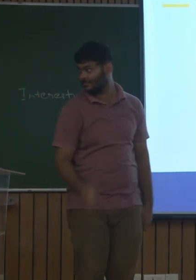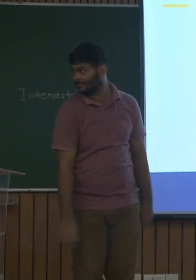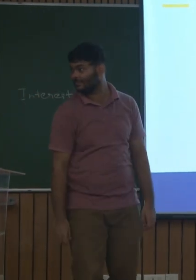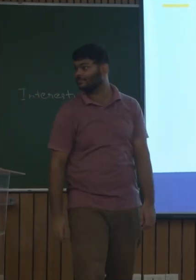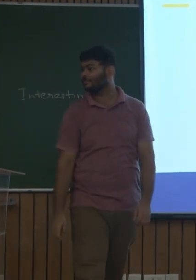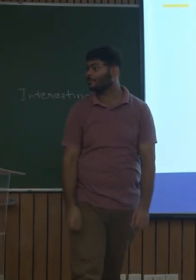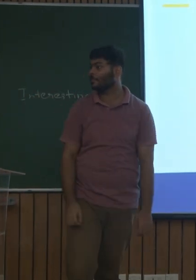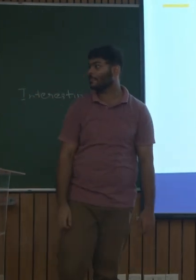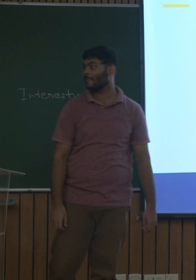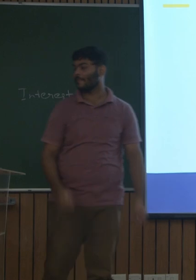Media ka kaam hota.